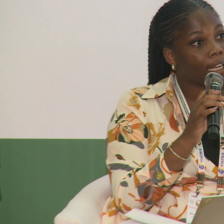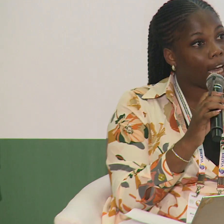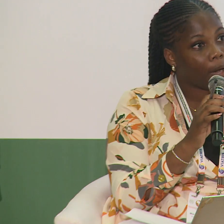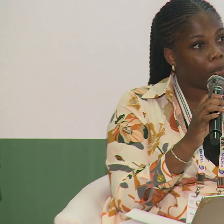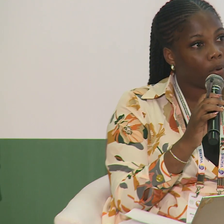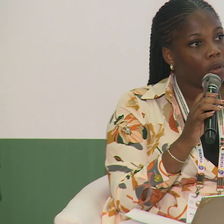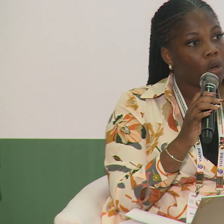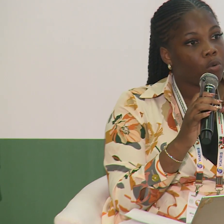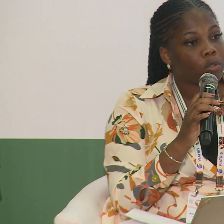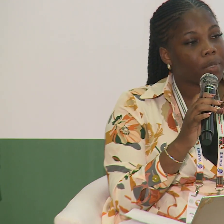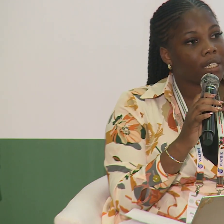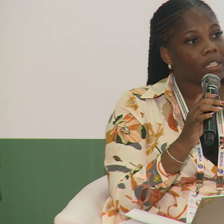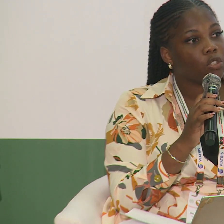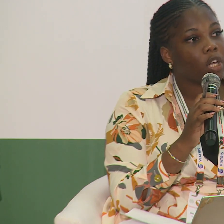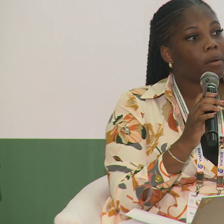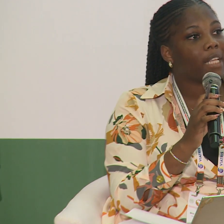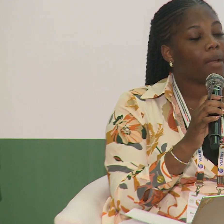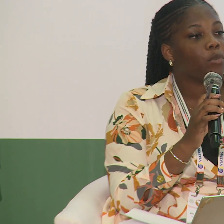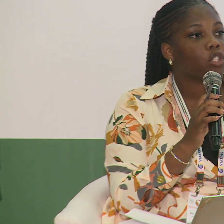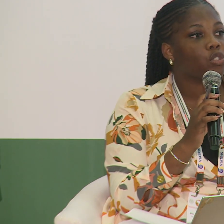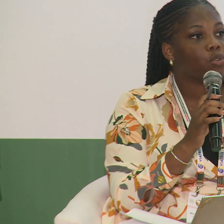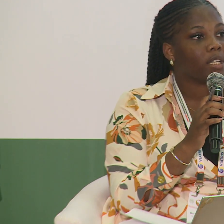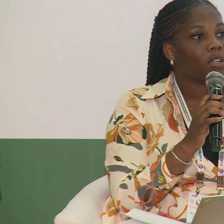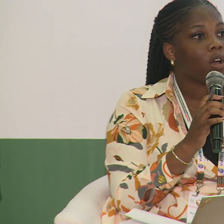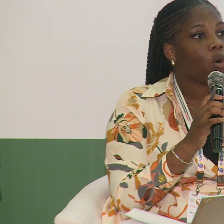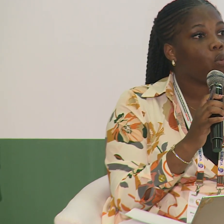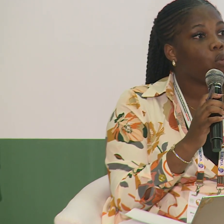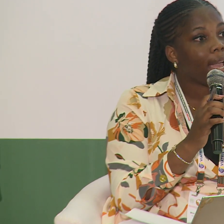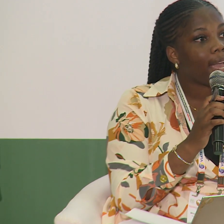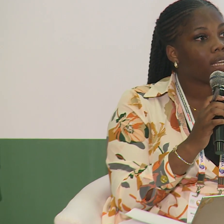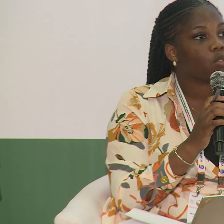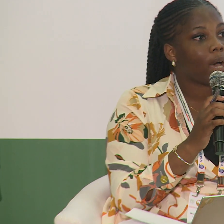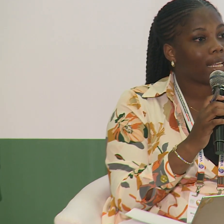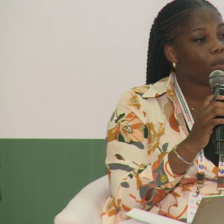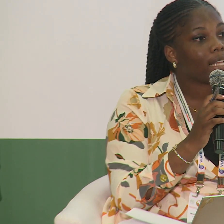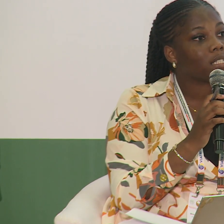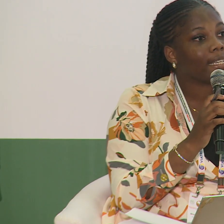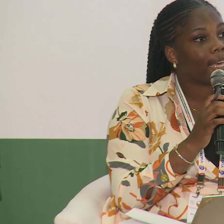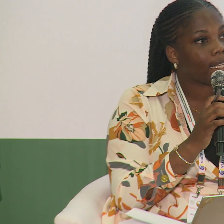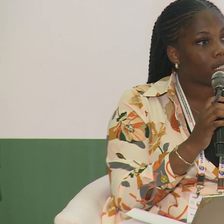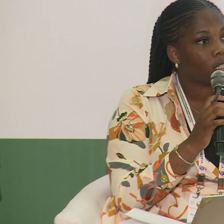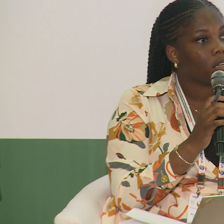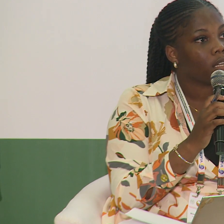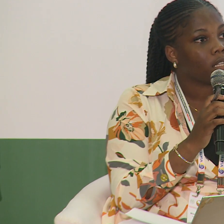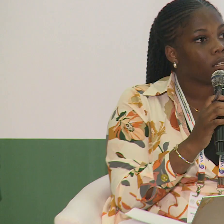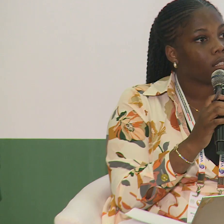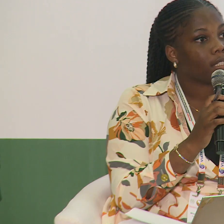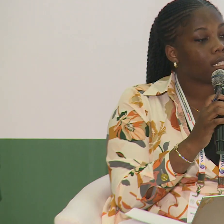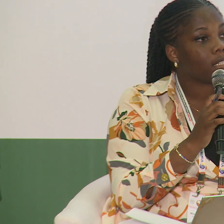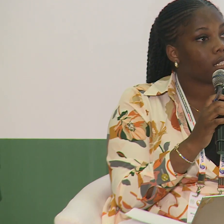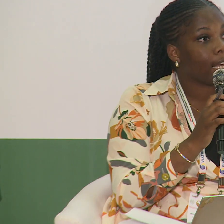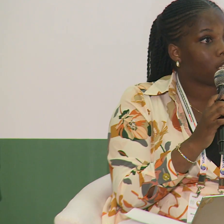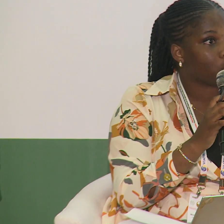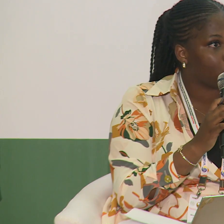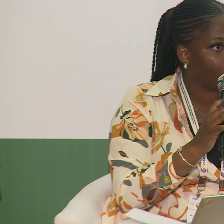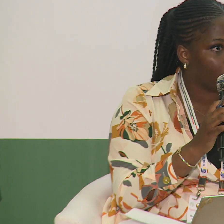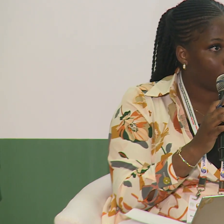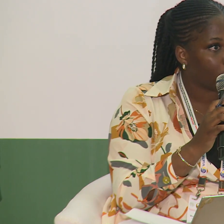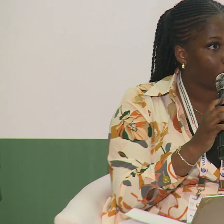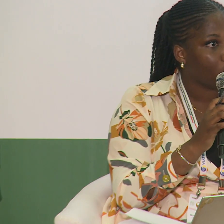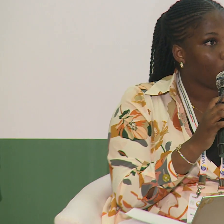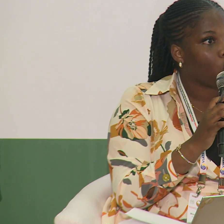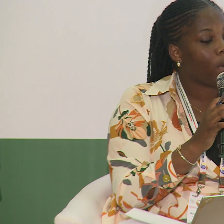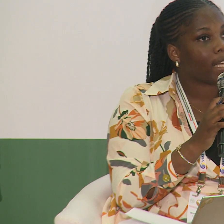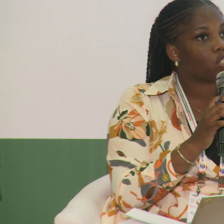I say the gap, would be not knowing where to get this test